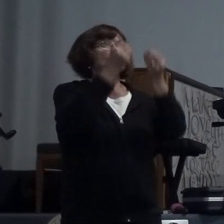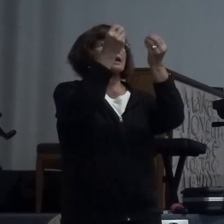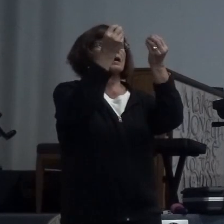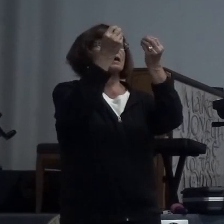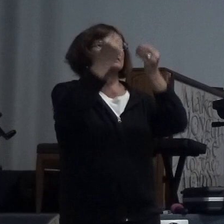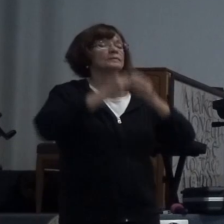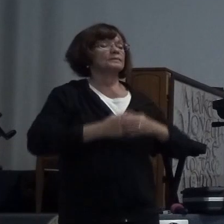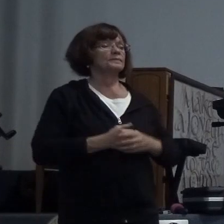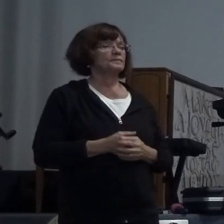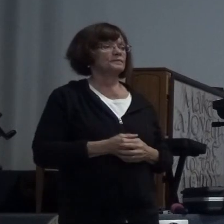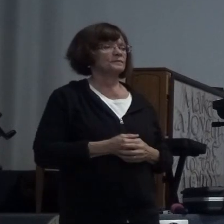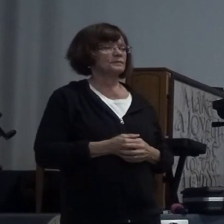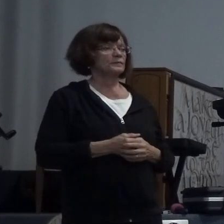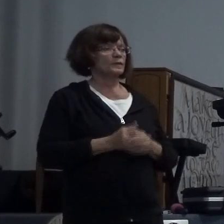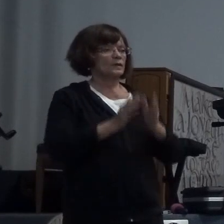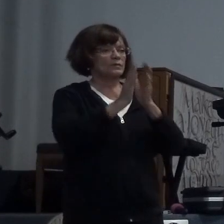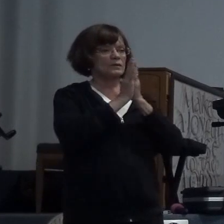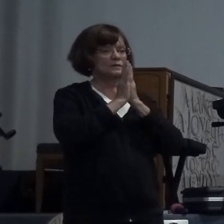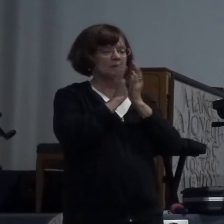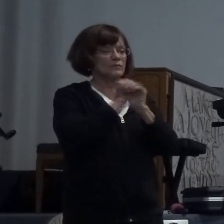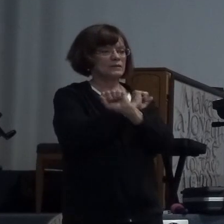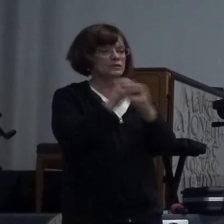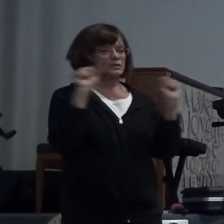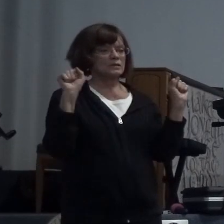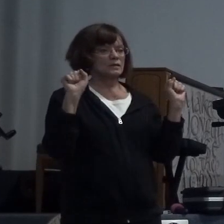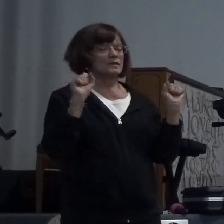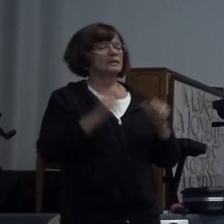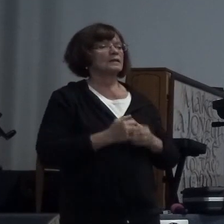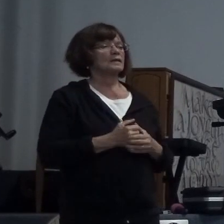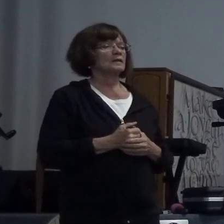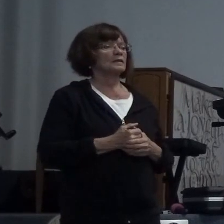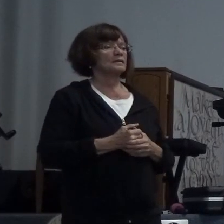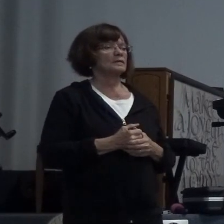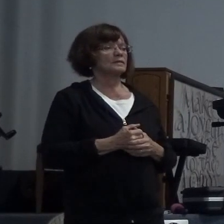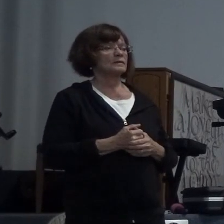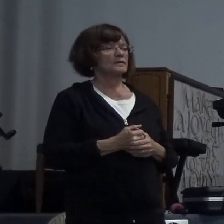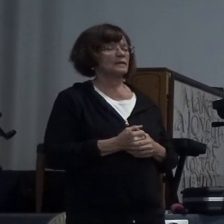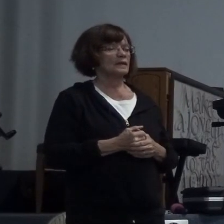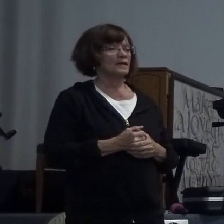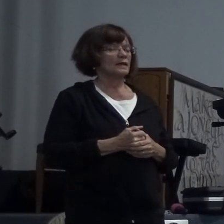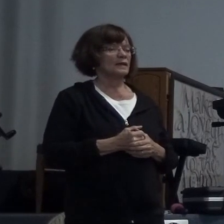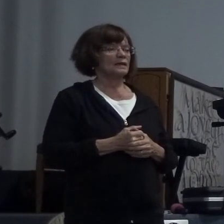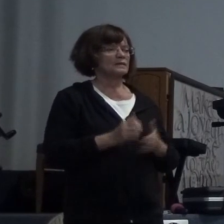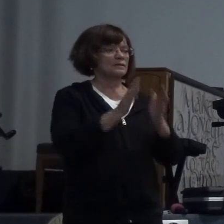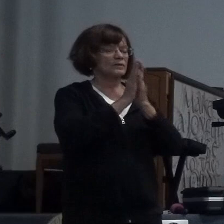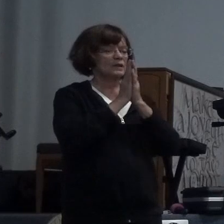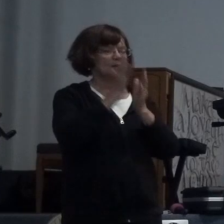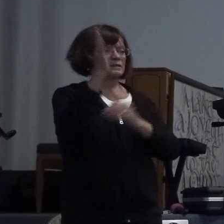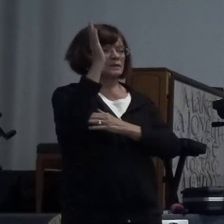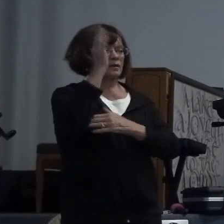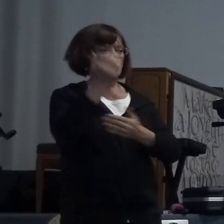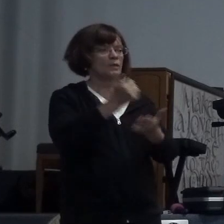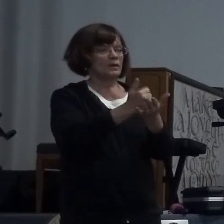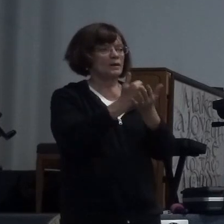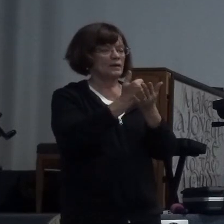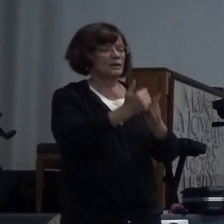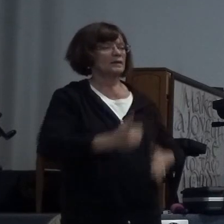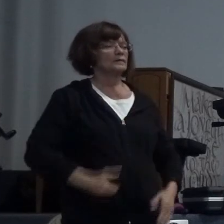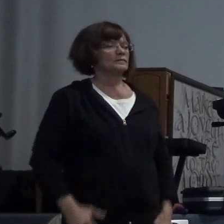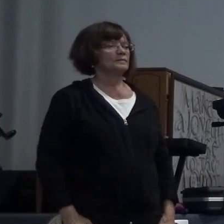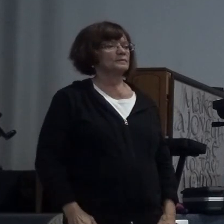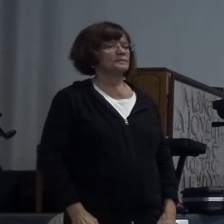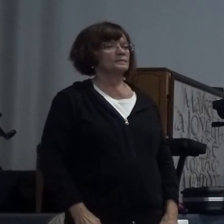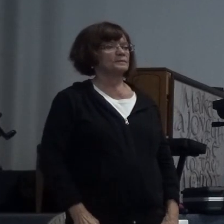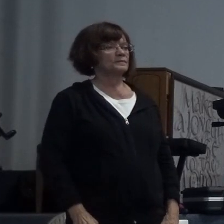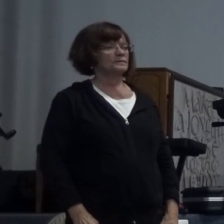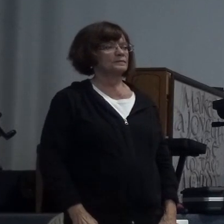their salvation. Or even if it's a brother or sister in Christ, pray that God will grant them repentance in that issue, and we'll bring them